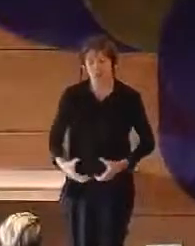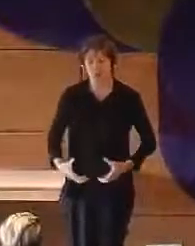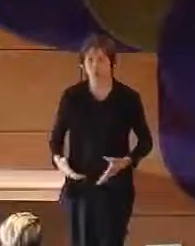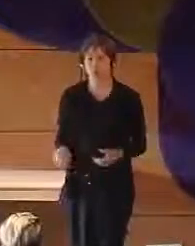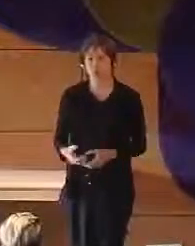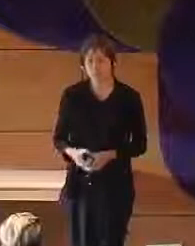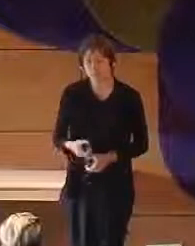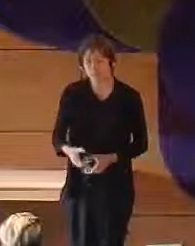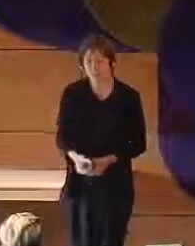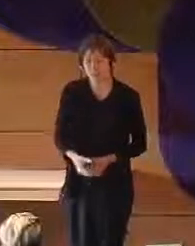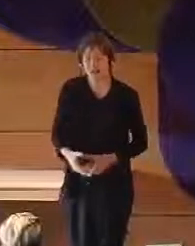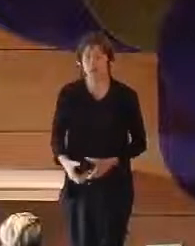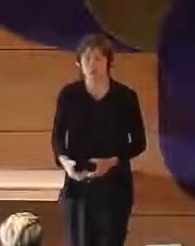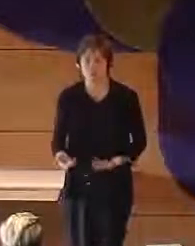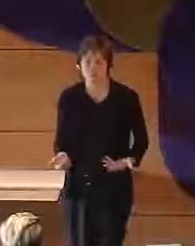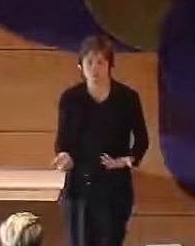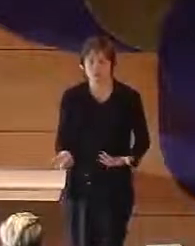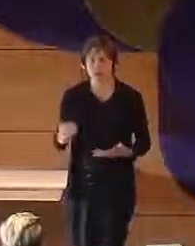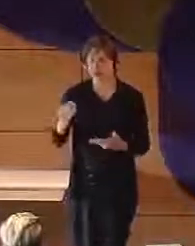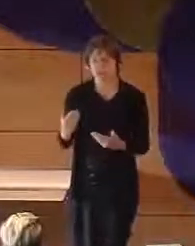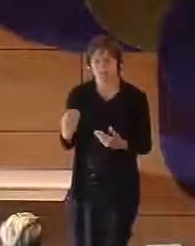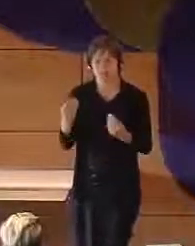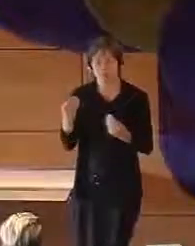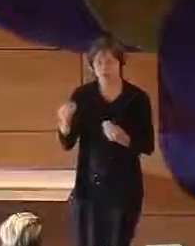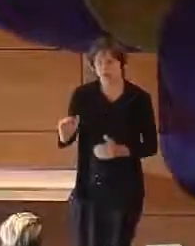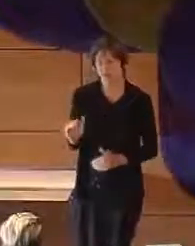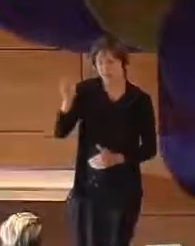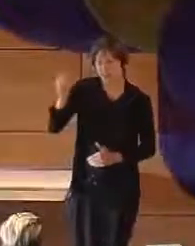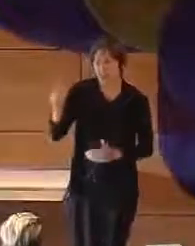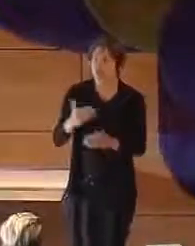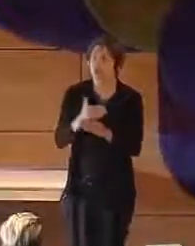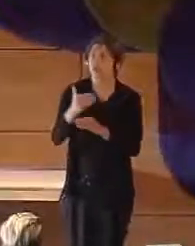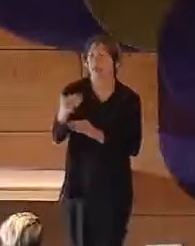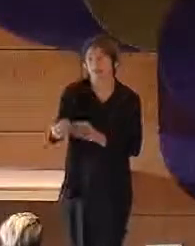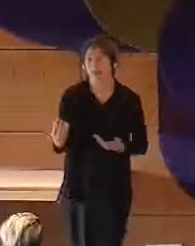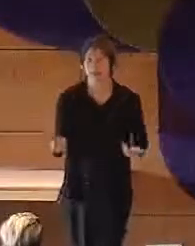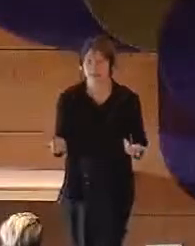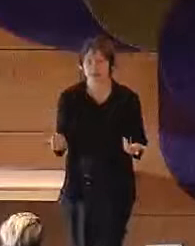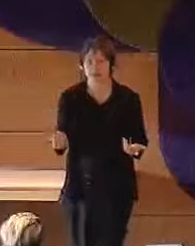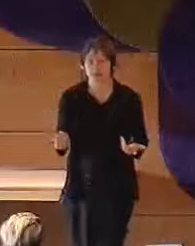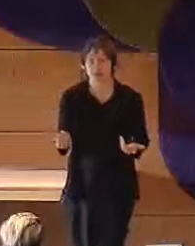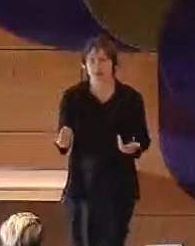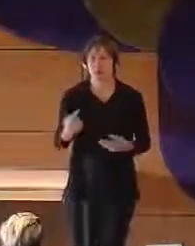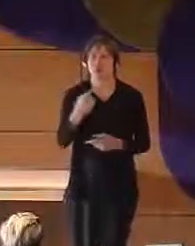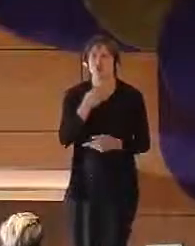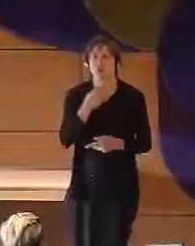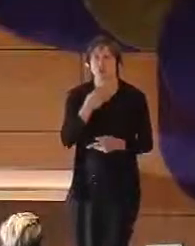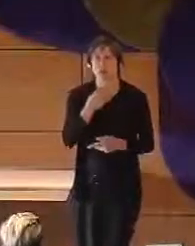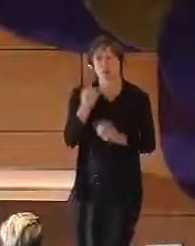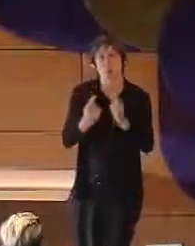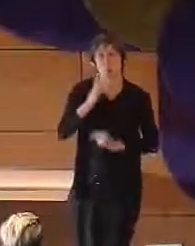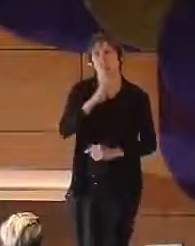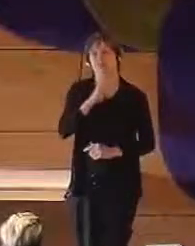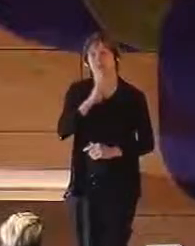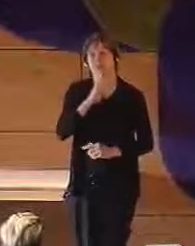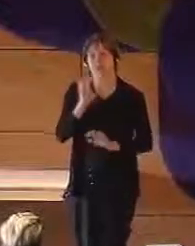on. And things like the voice lowering, so the voice breaking, and the shaving usually occur quite late